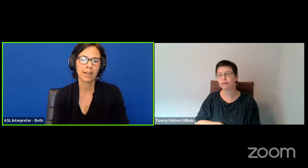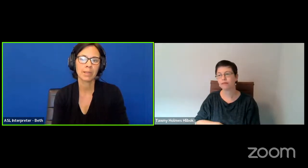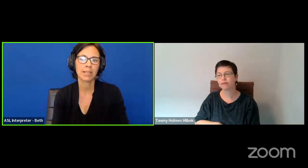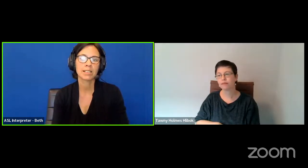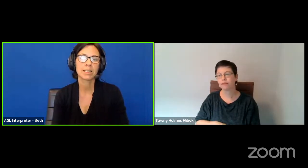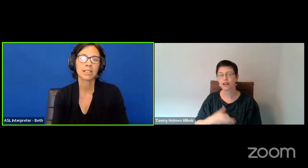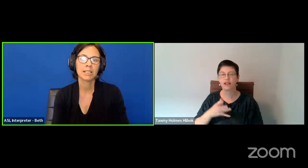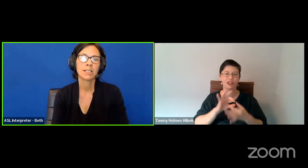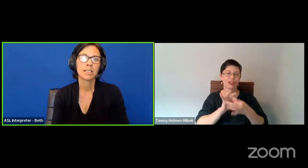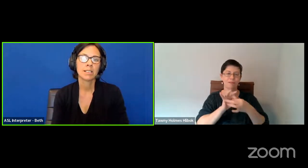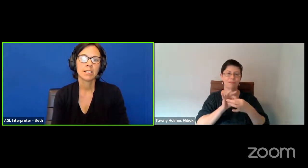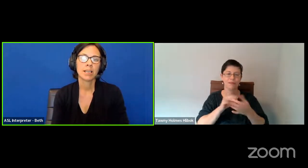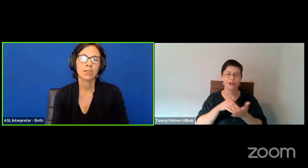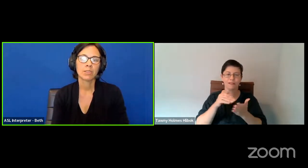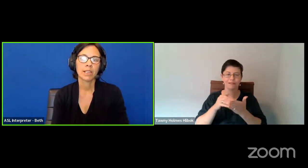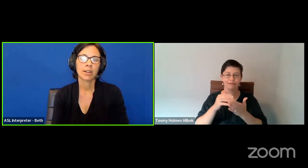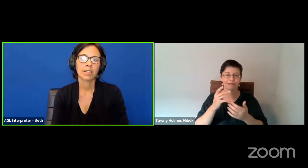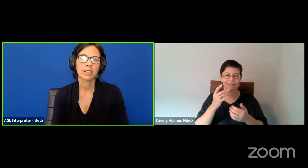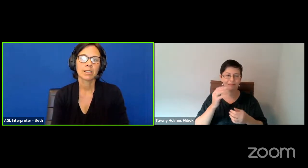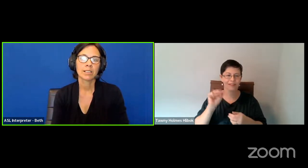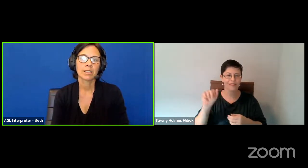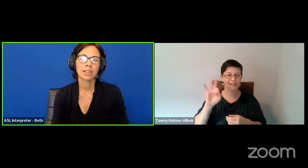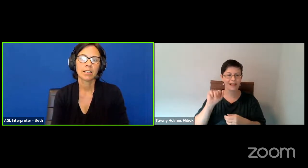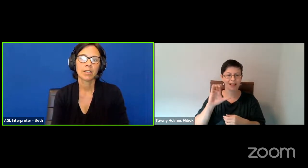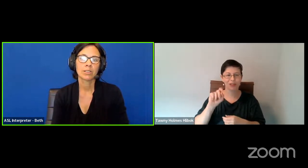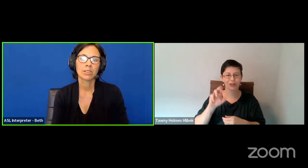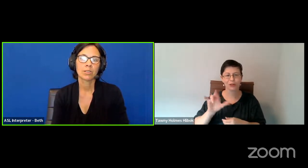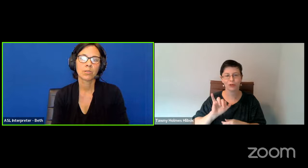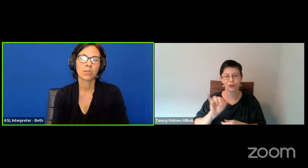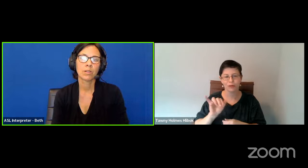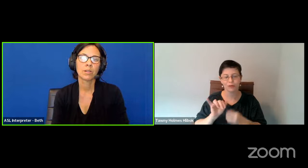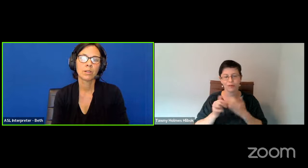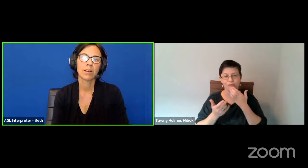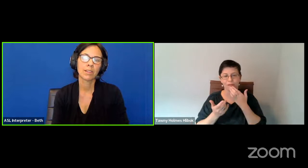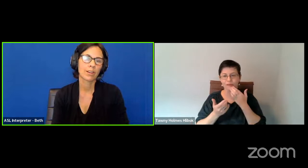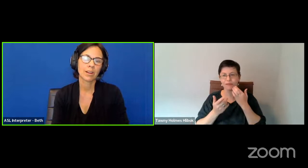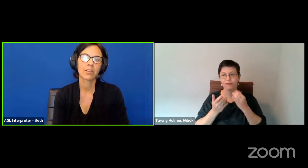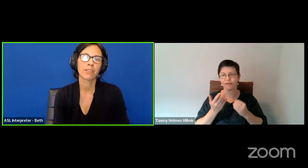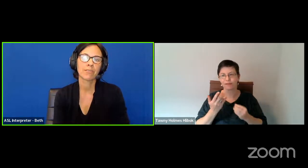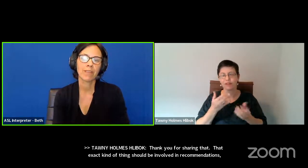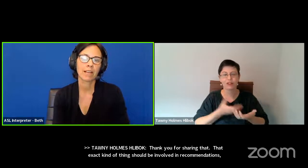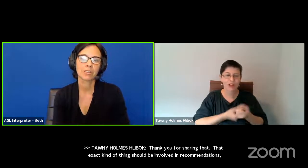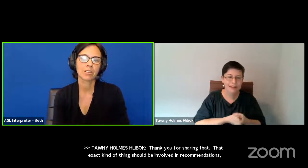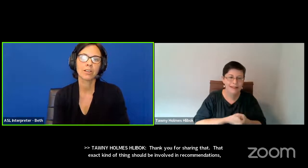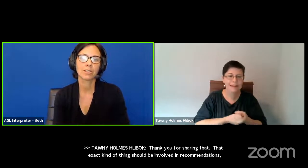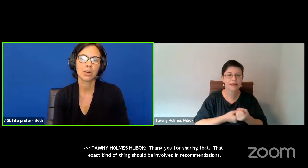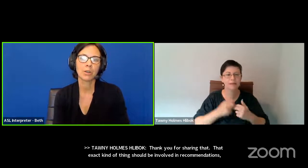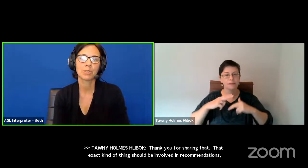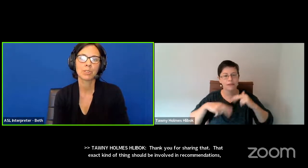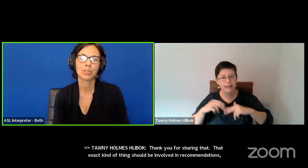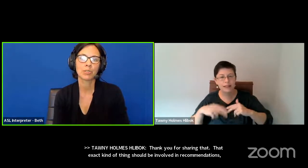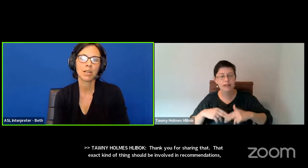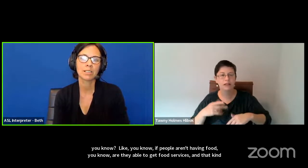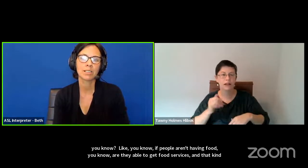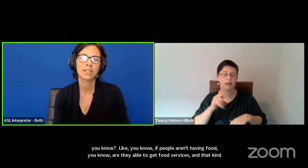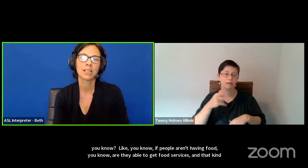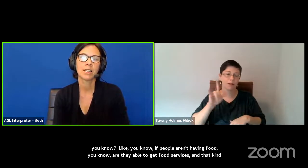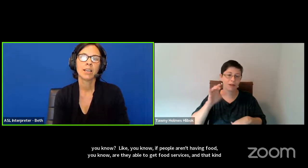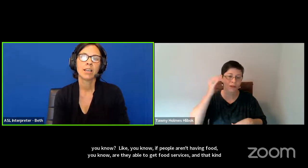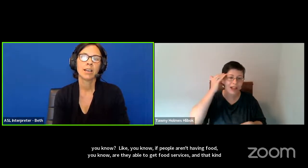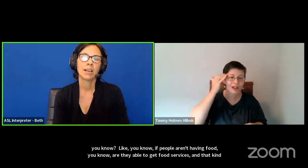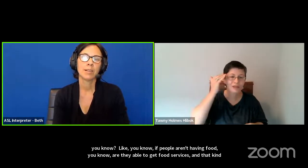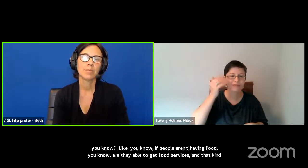our families in those areas. Also, there are other factors also, I'm sure,